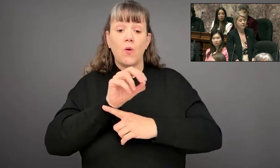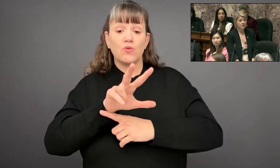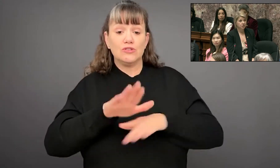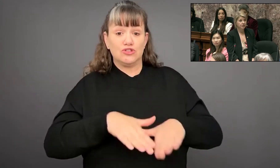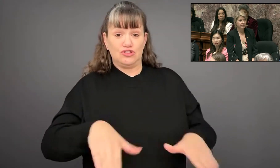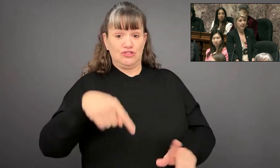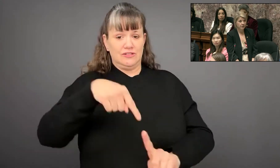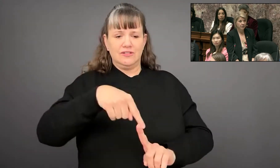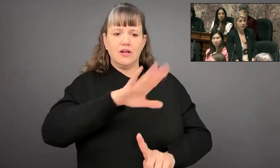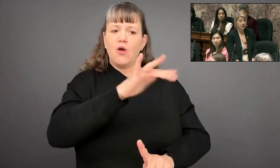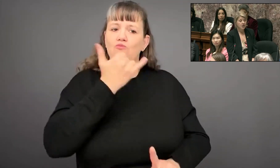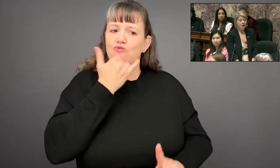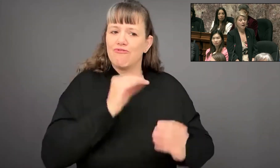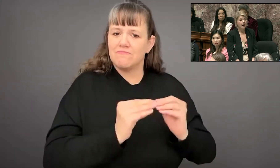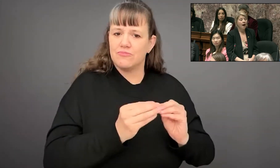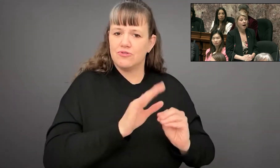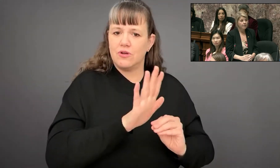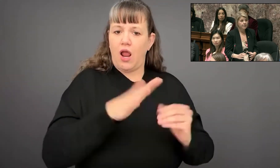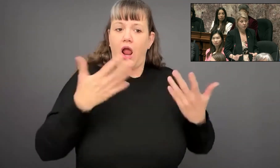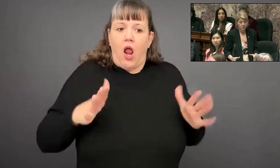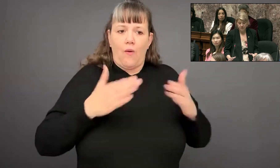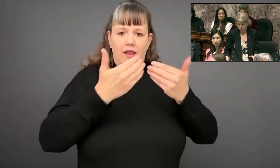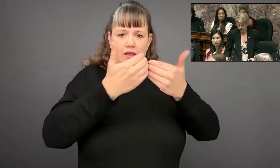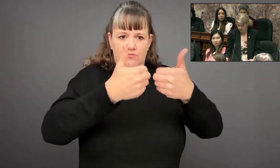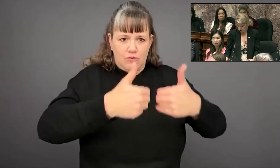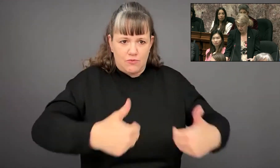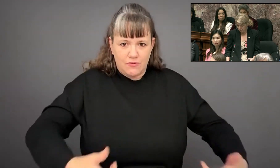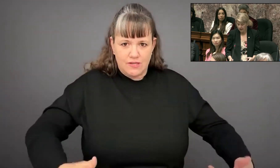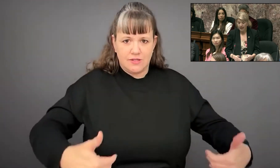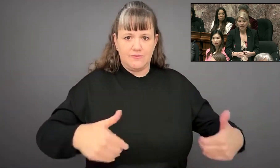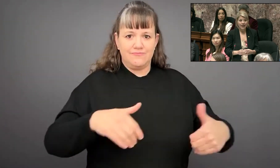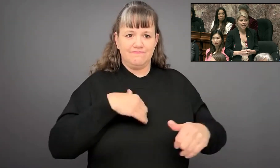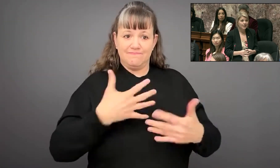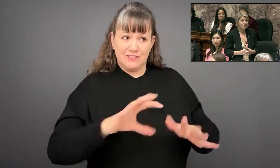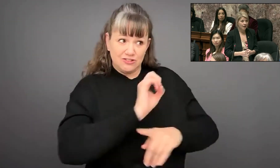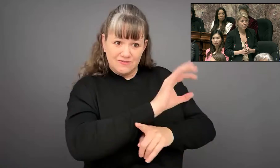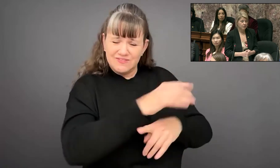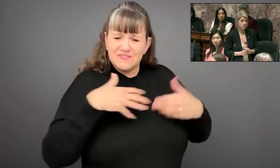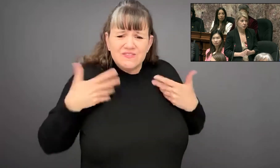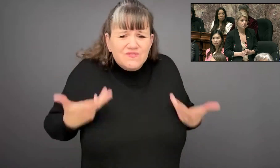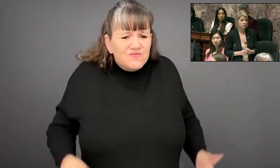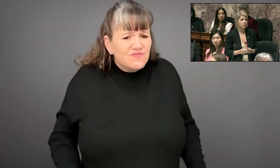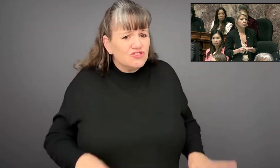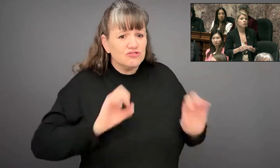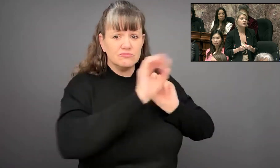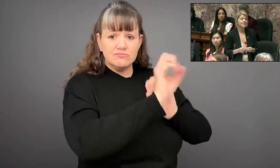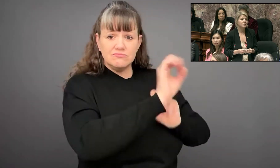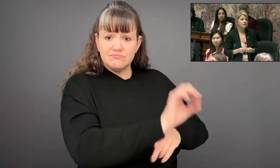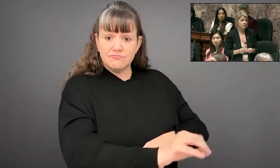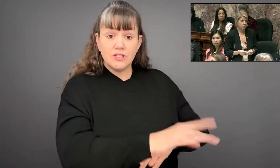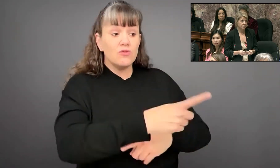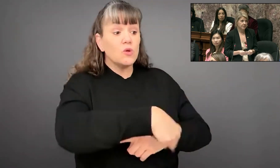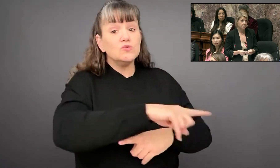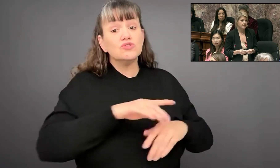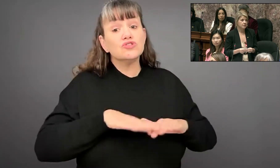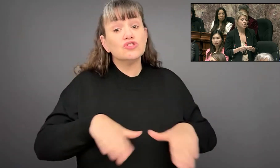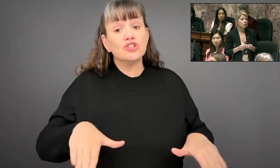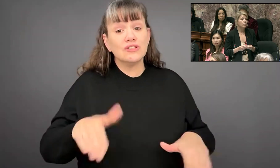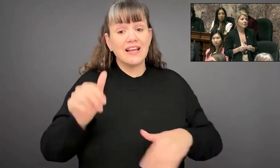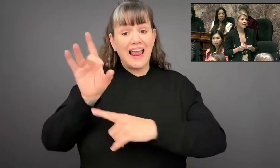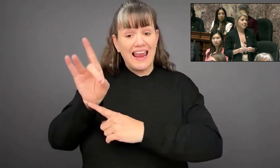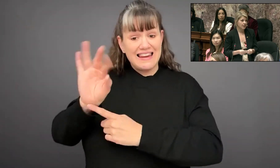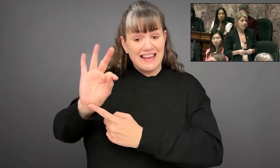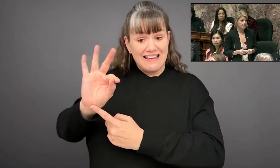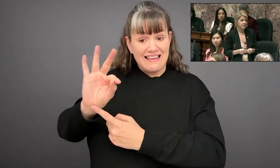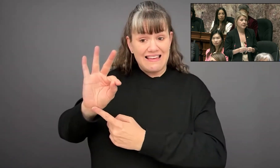the information available. Of those children, 89 of those children were receiving services.